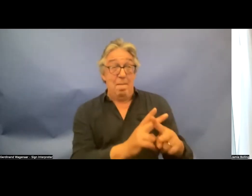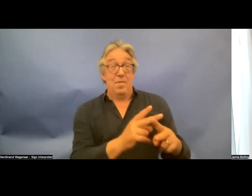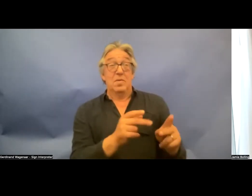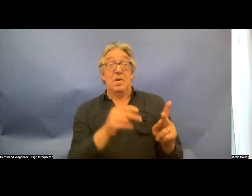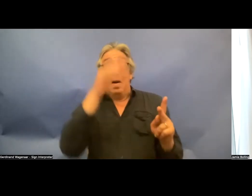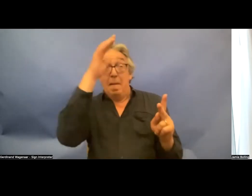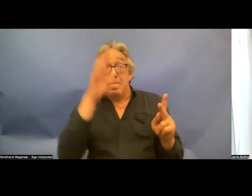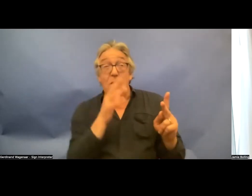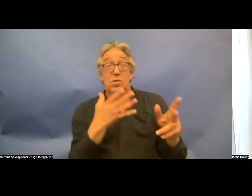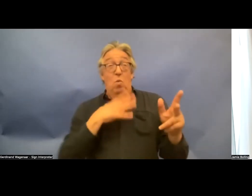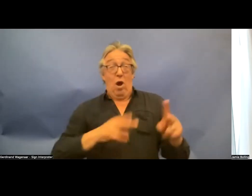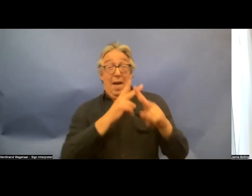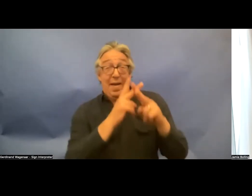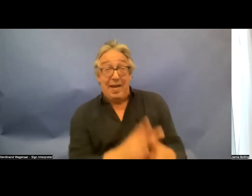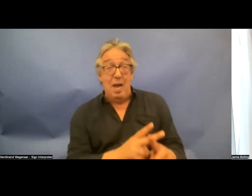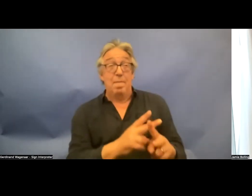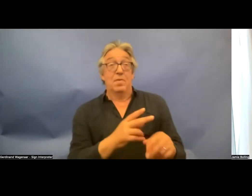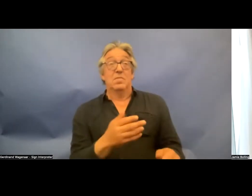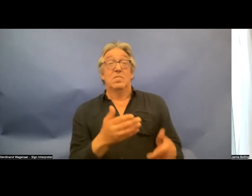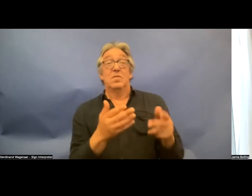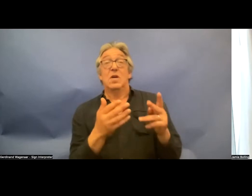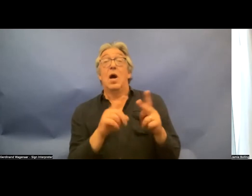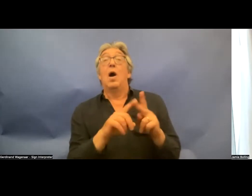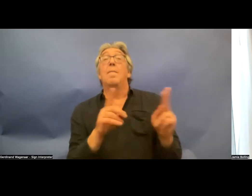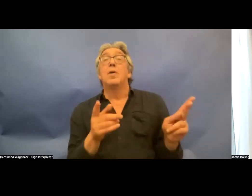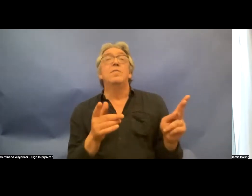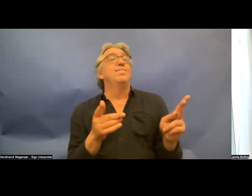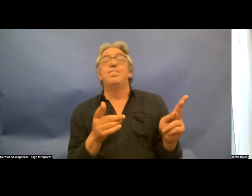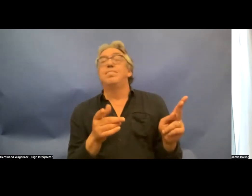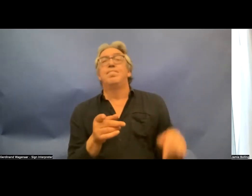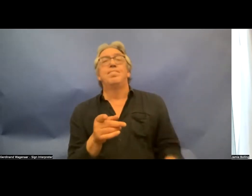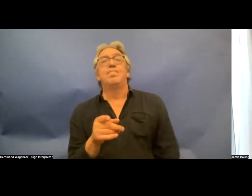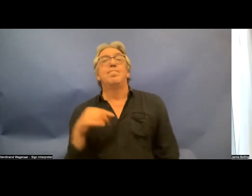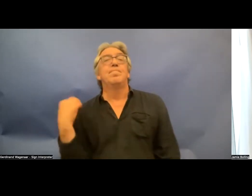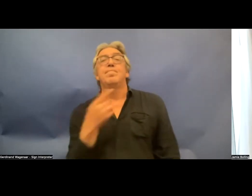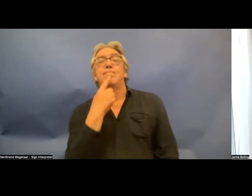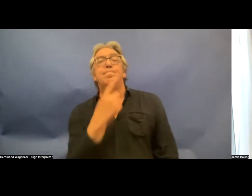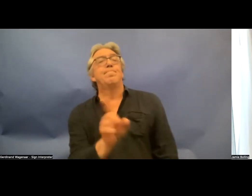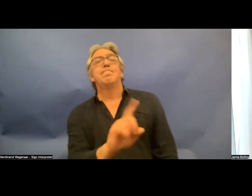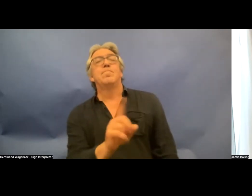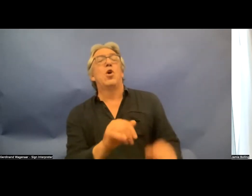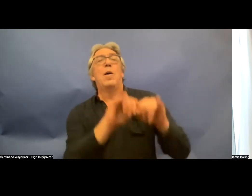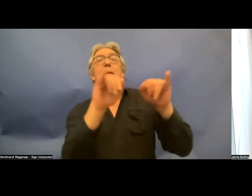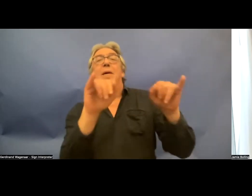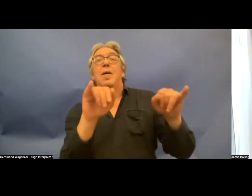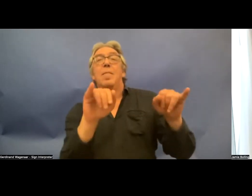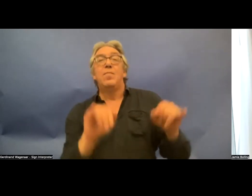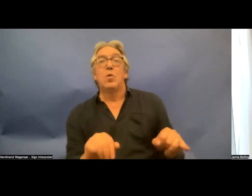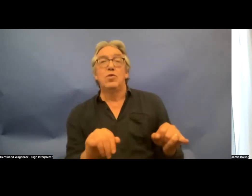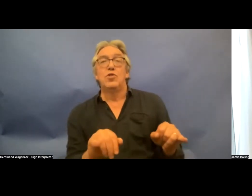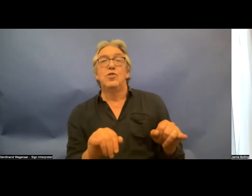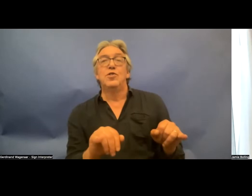were satisfied. Parents saw that their children had a better life. People who lived in the institutions themselves realized that